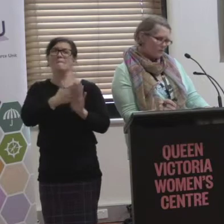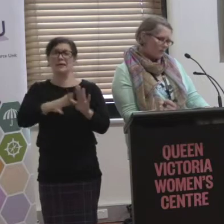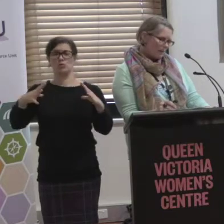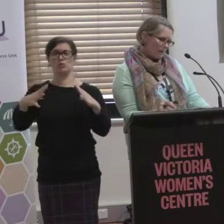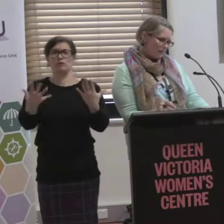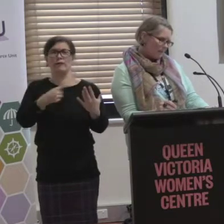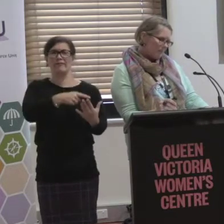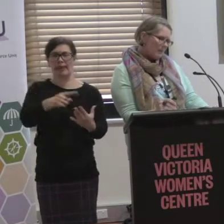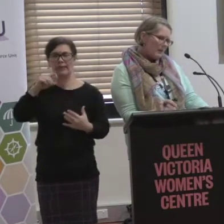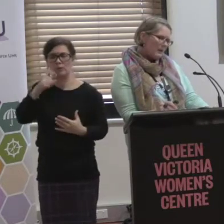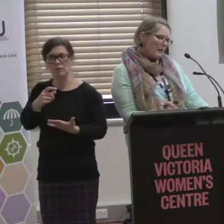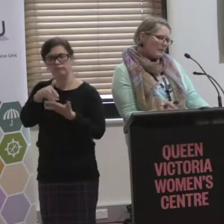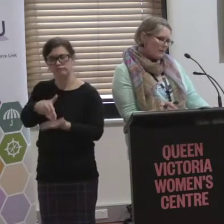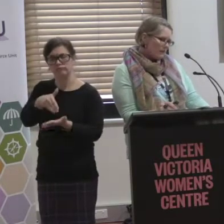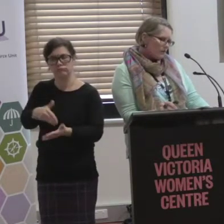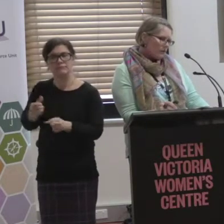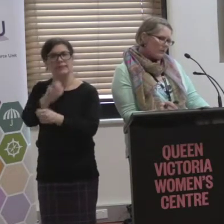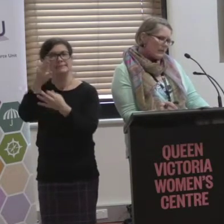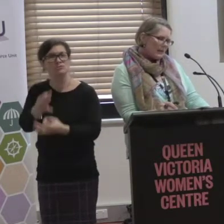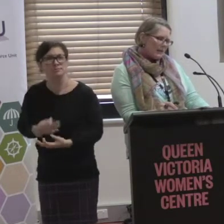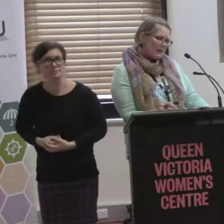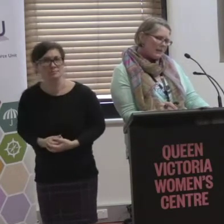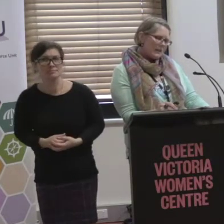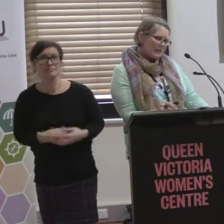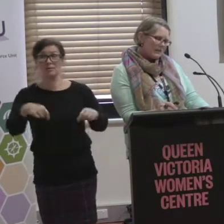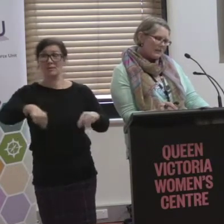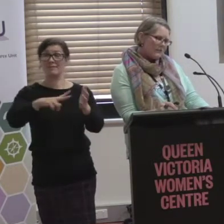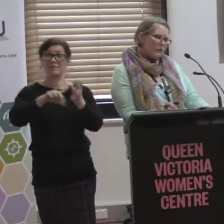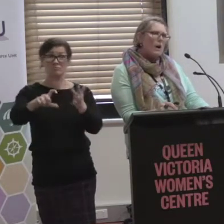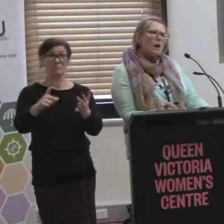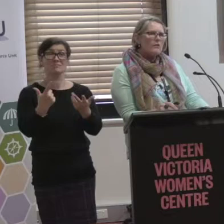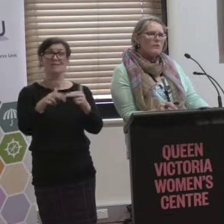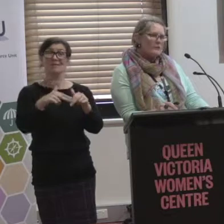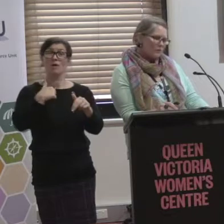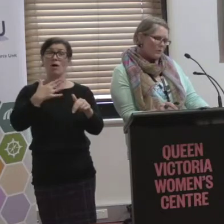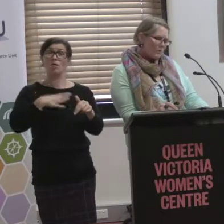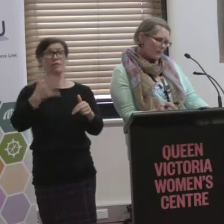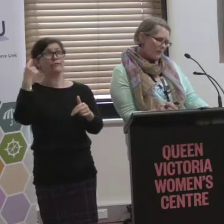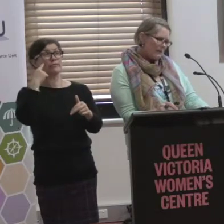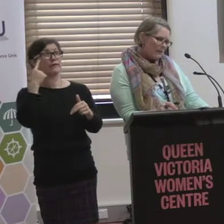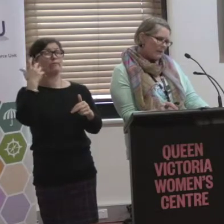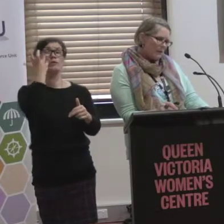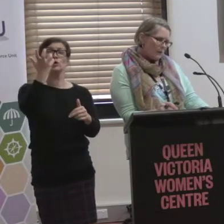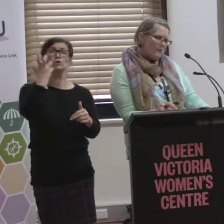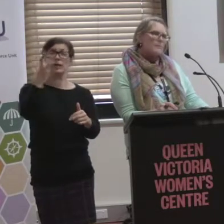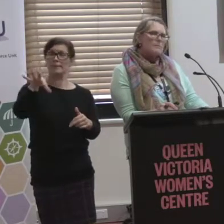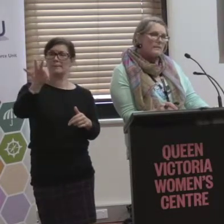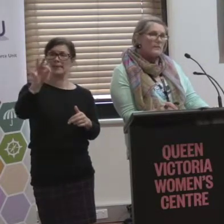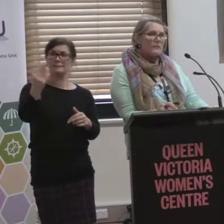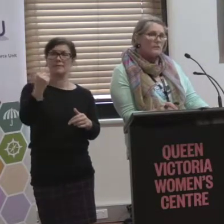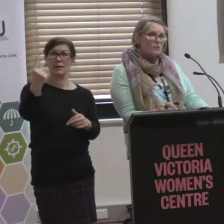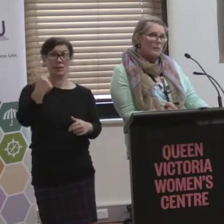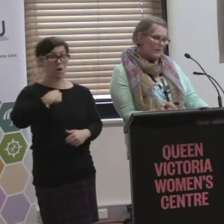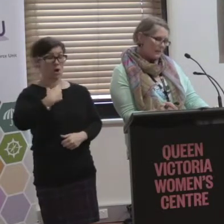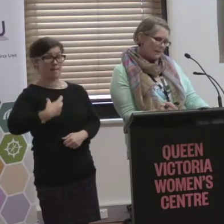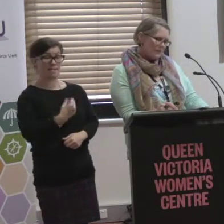treatment decision maker. So in Victoria, to make an advance care directive or either of these 2 appointments, a person must